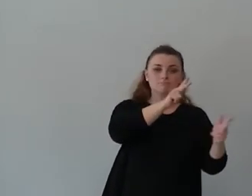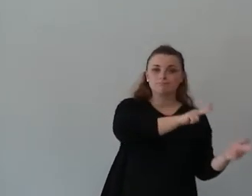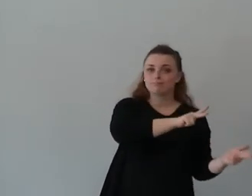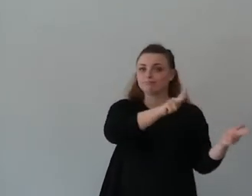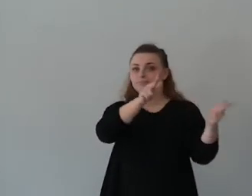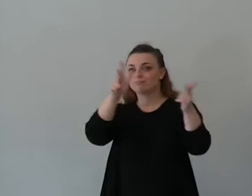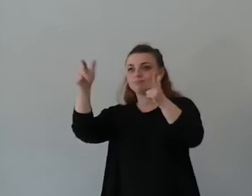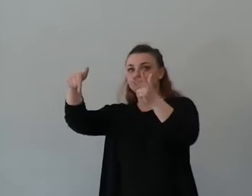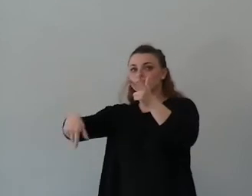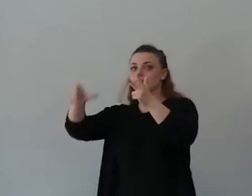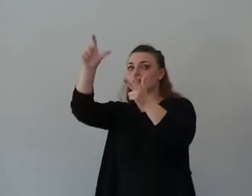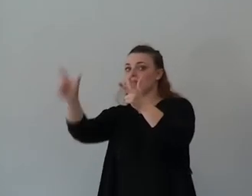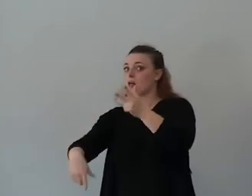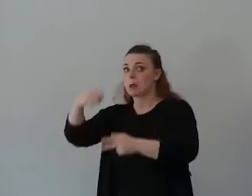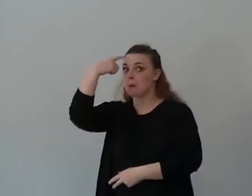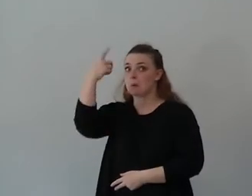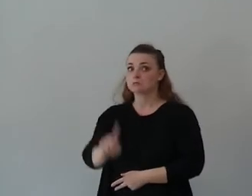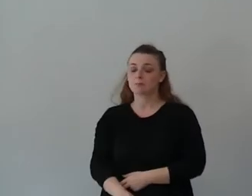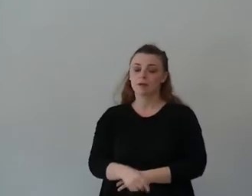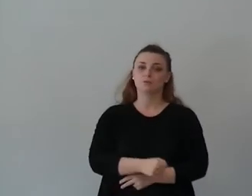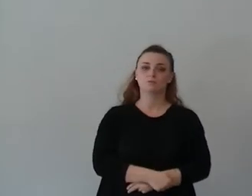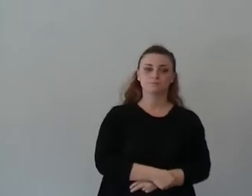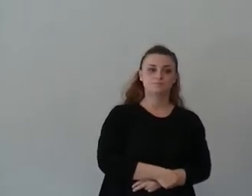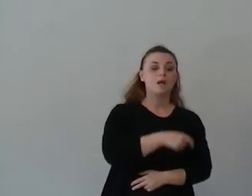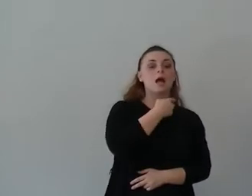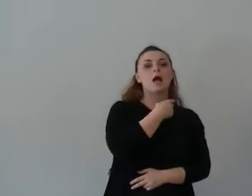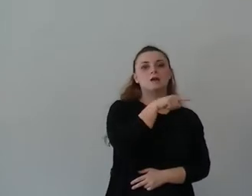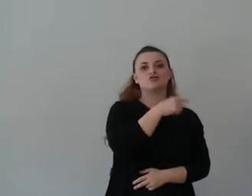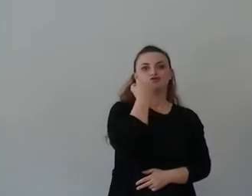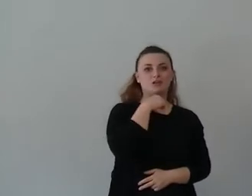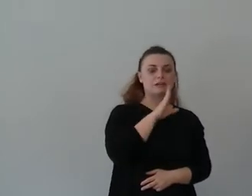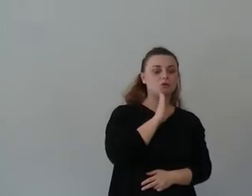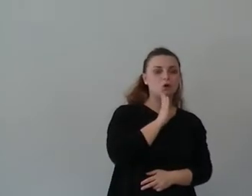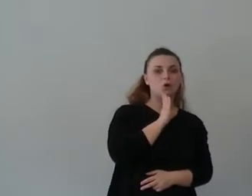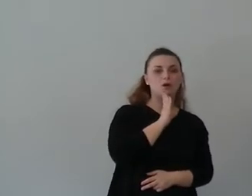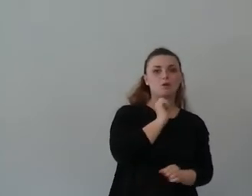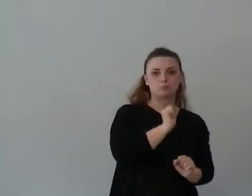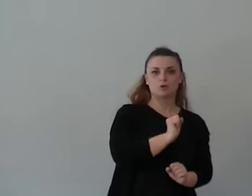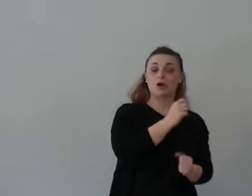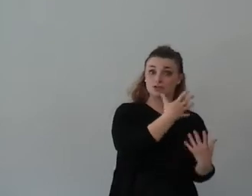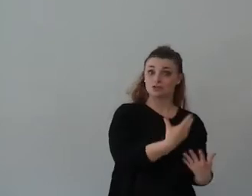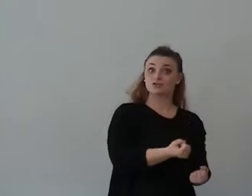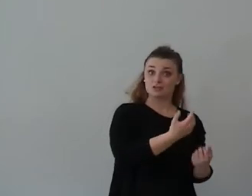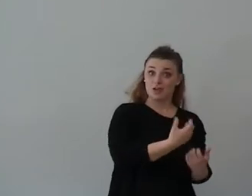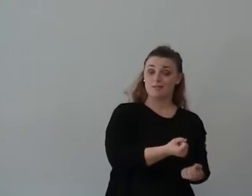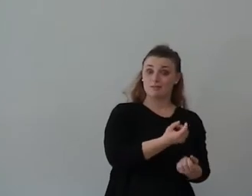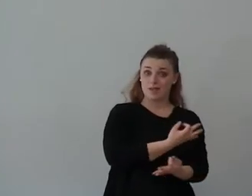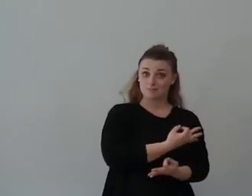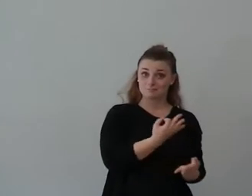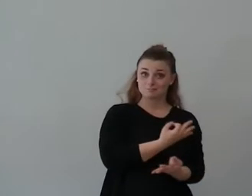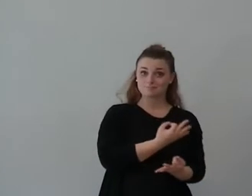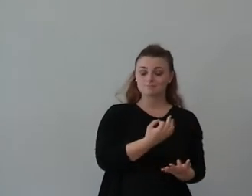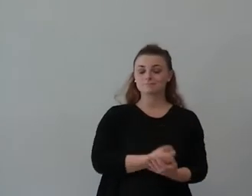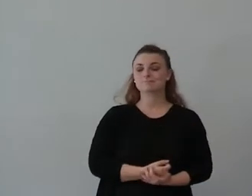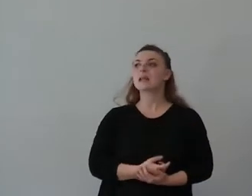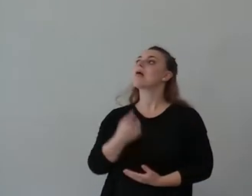genitori, sarebbe stato un bel piano. But God put that seed in my heart, and now. Ma Dio ha messo quel seme nel mio